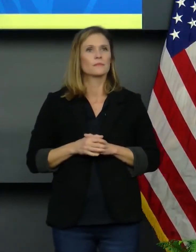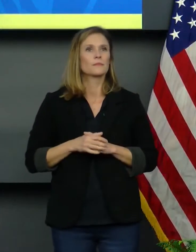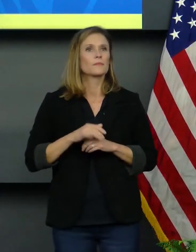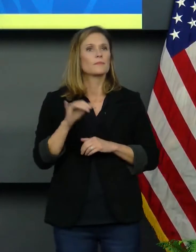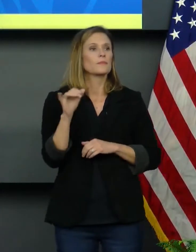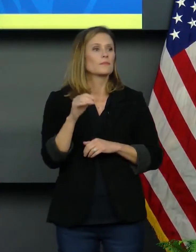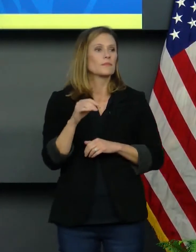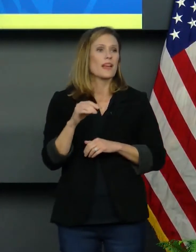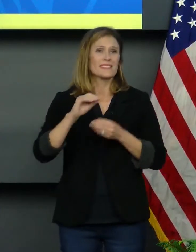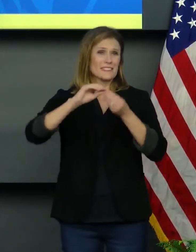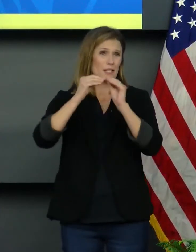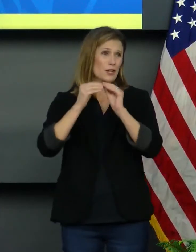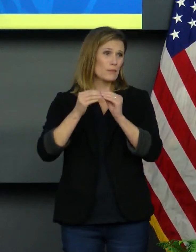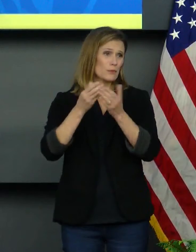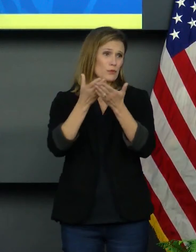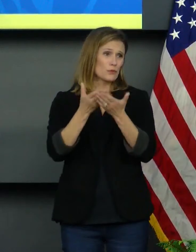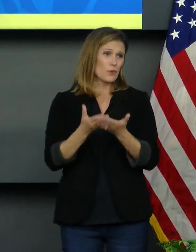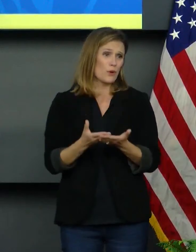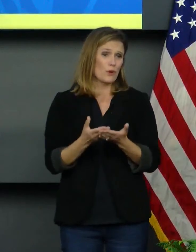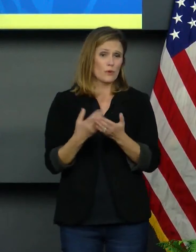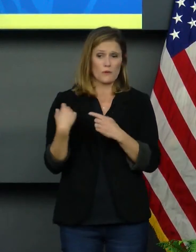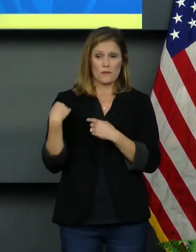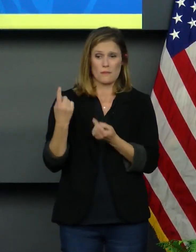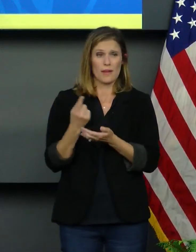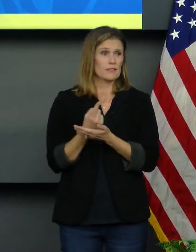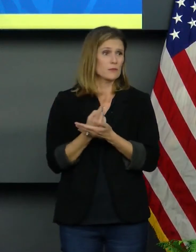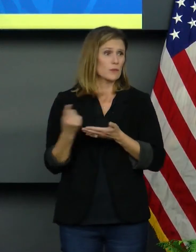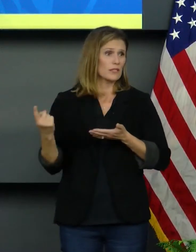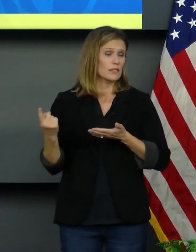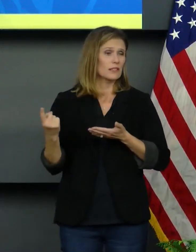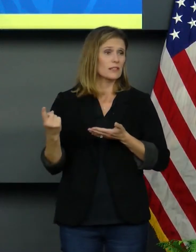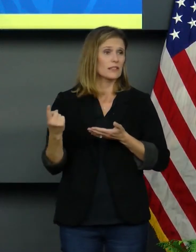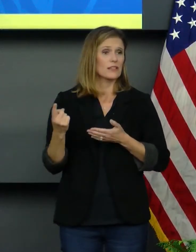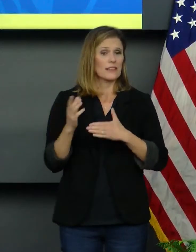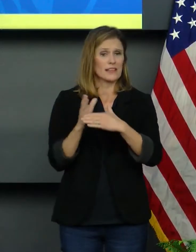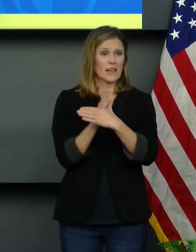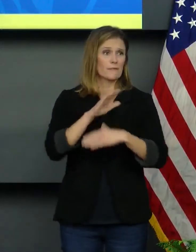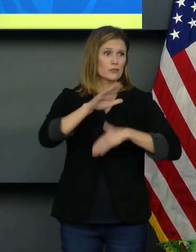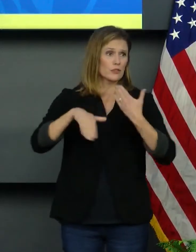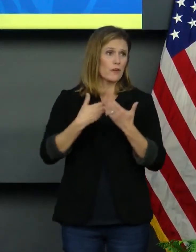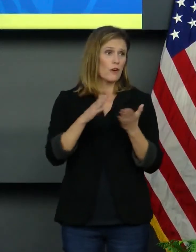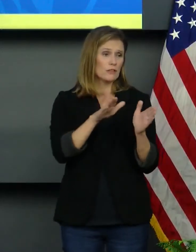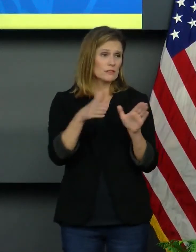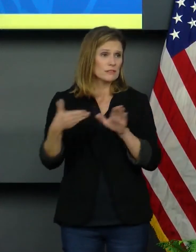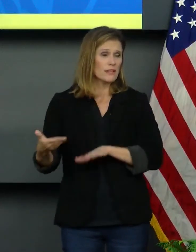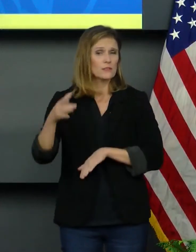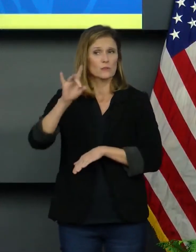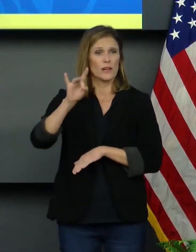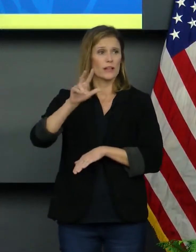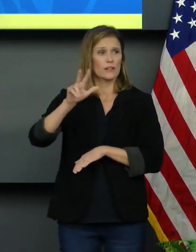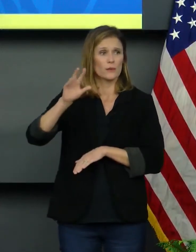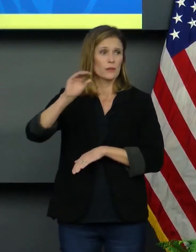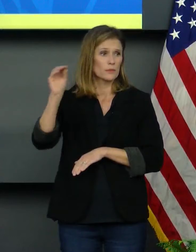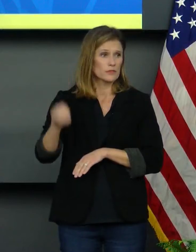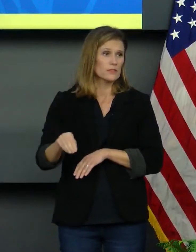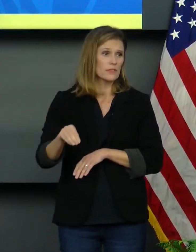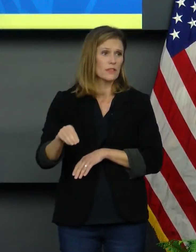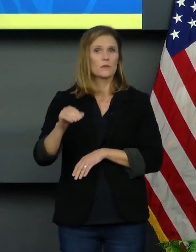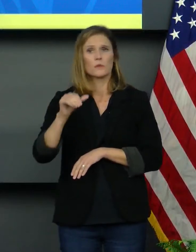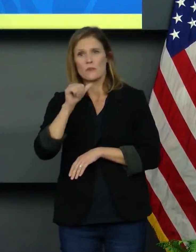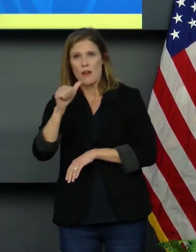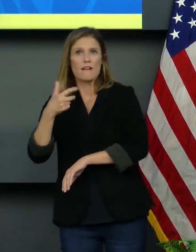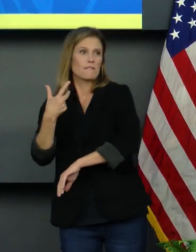As the stats showed, over the past week, the average of all deaths were 83% of those were